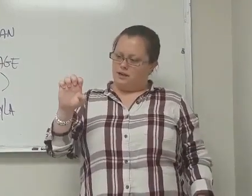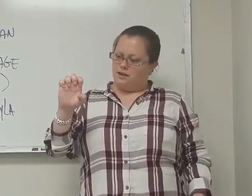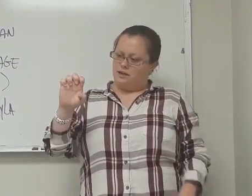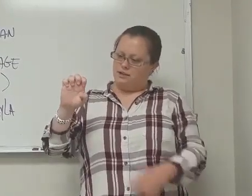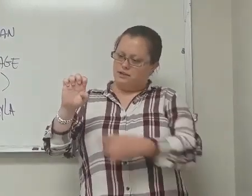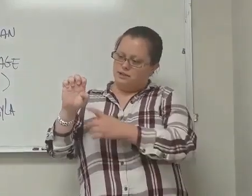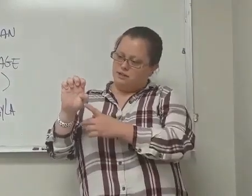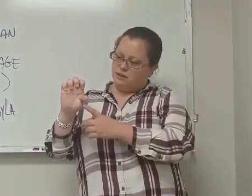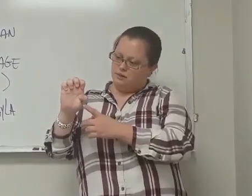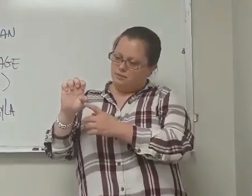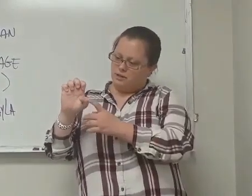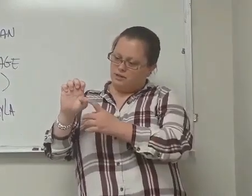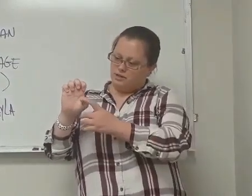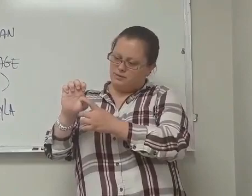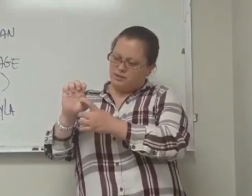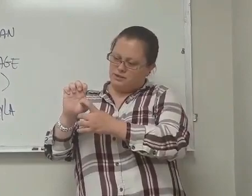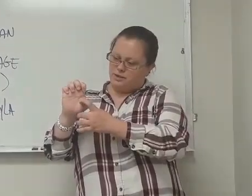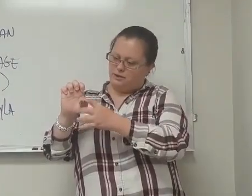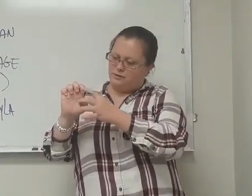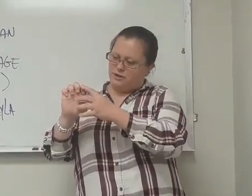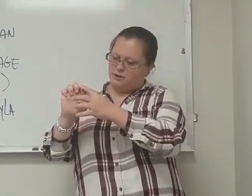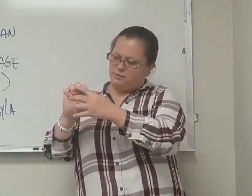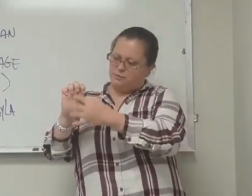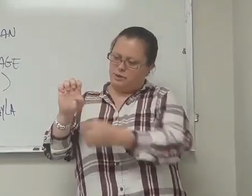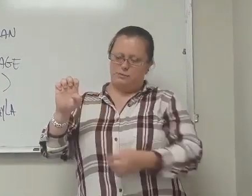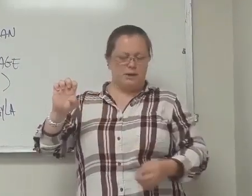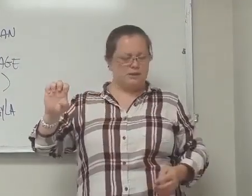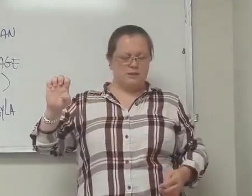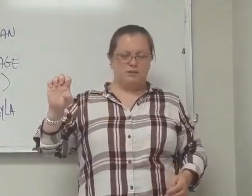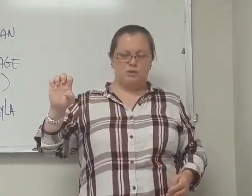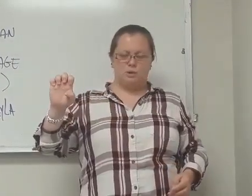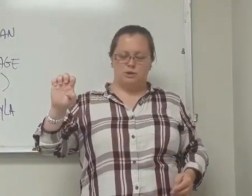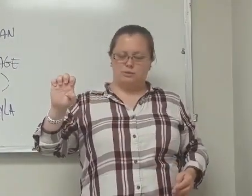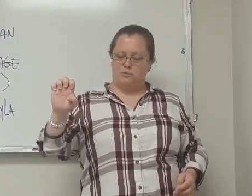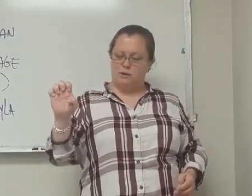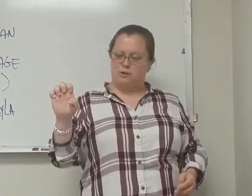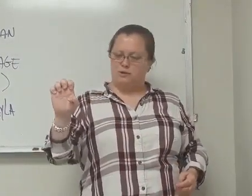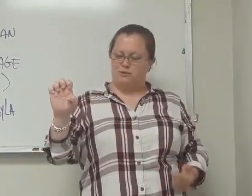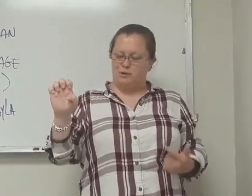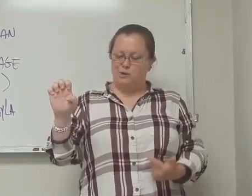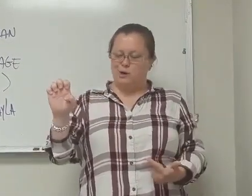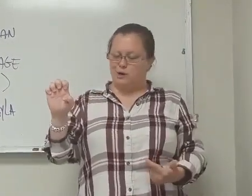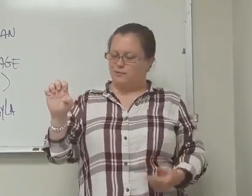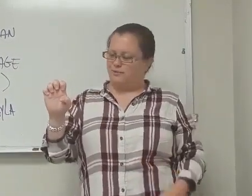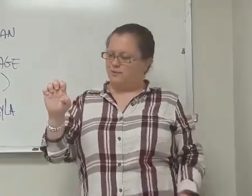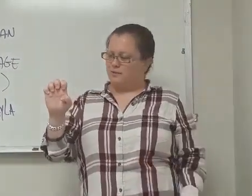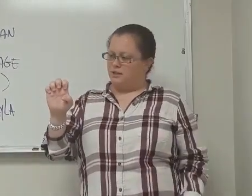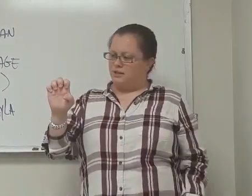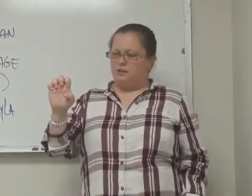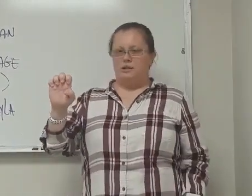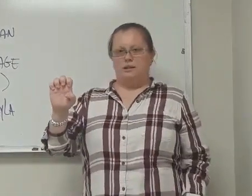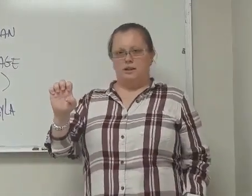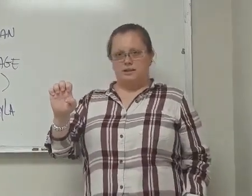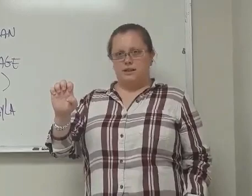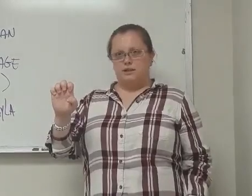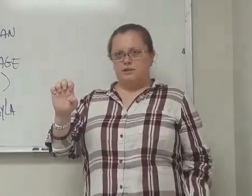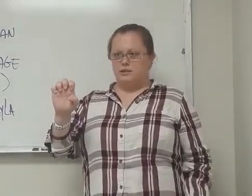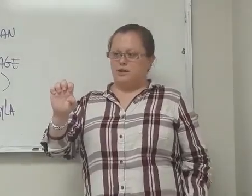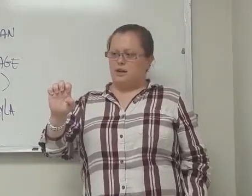and it's just basically your fingers being bent towards your palm. Next letter is going to be